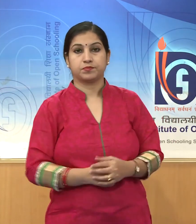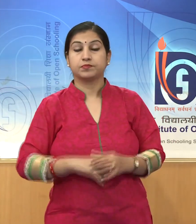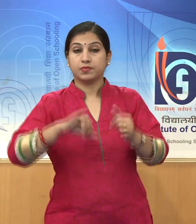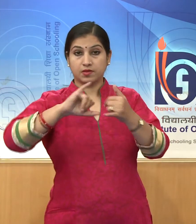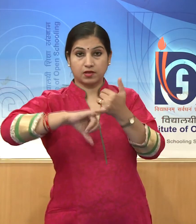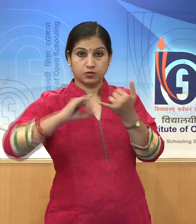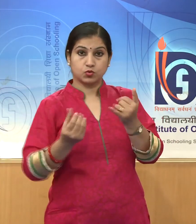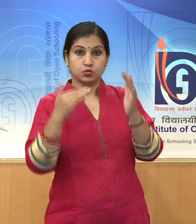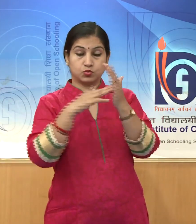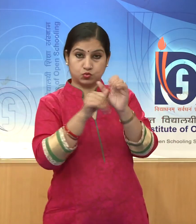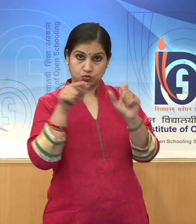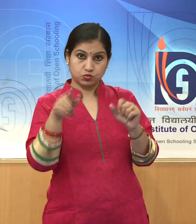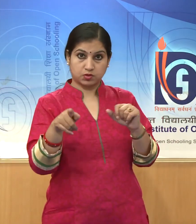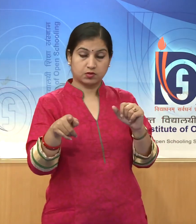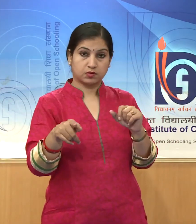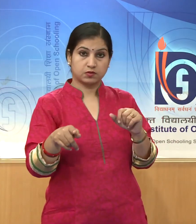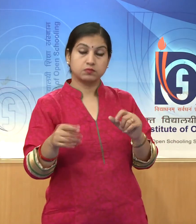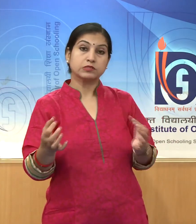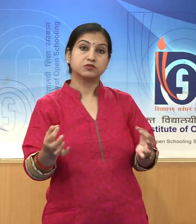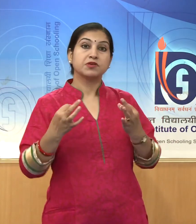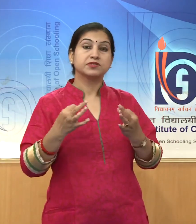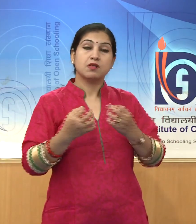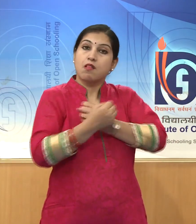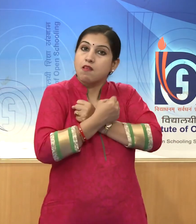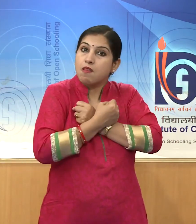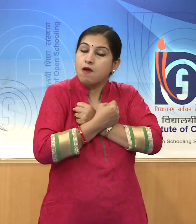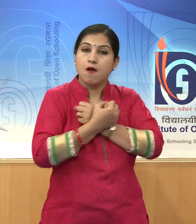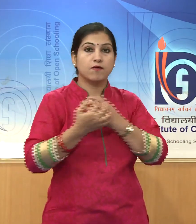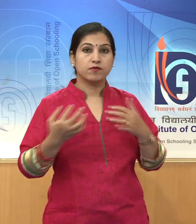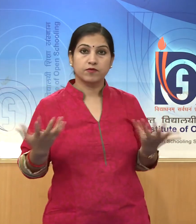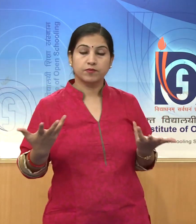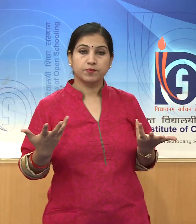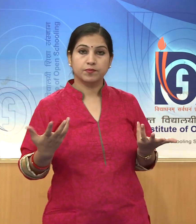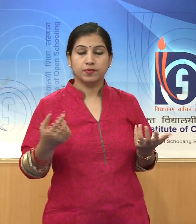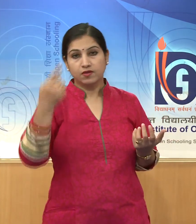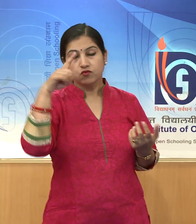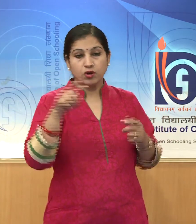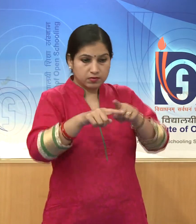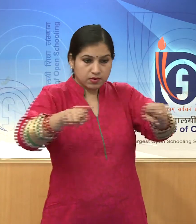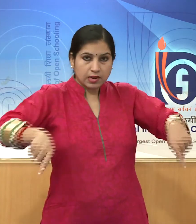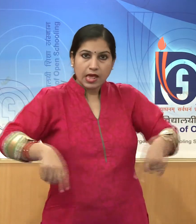Souza had special love for landscape painting,